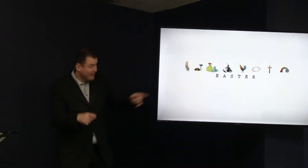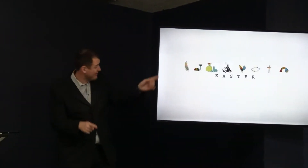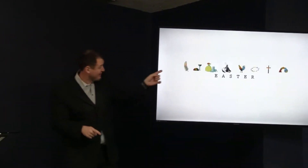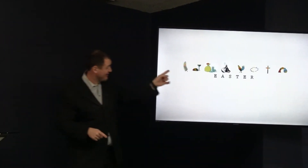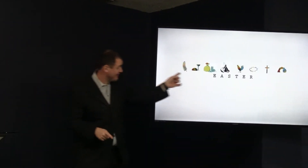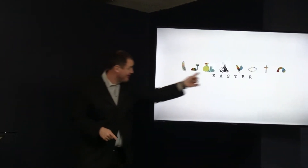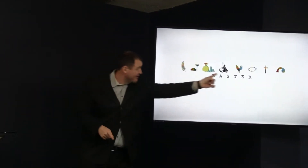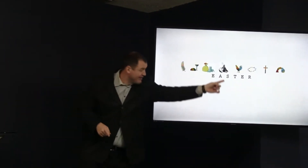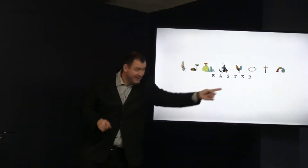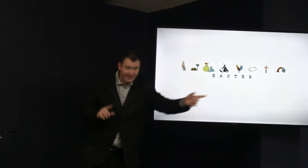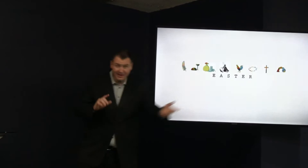all of this